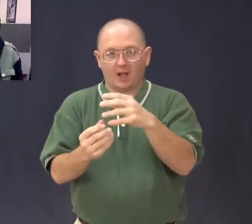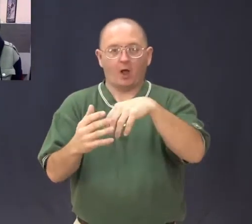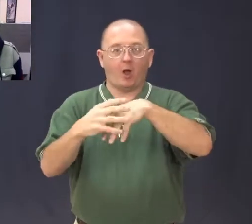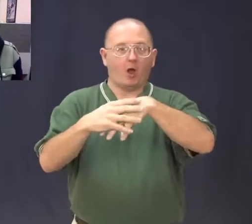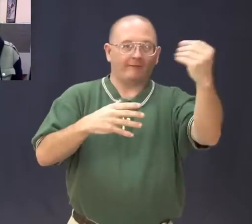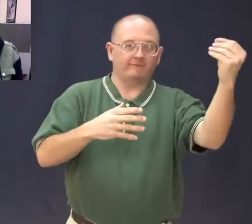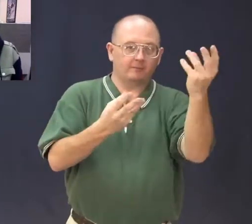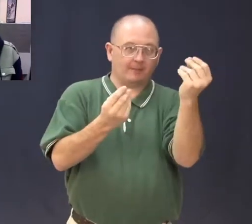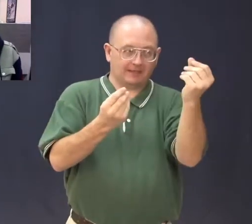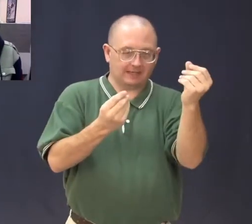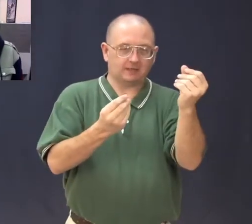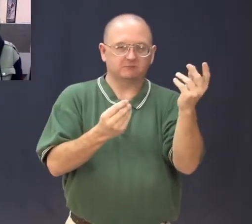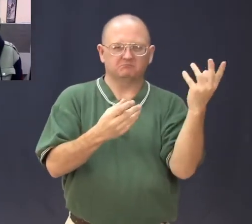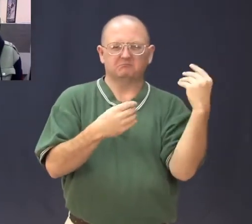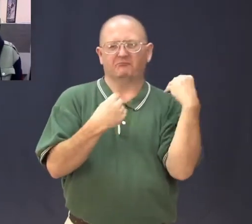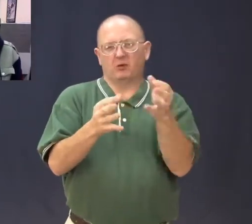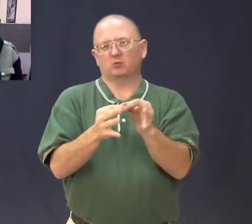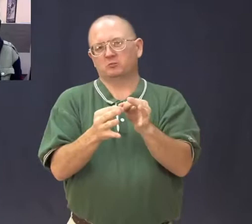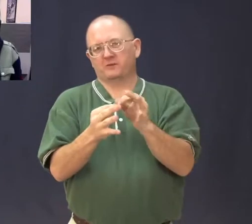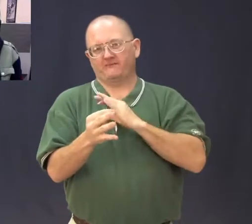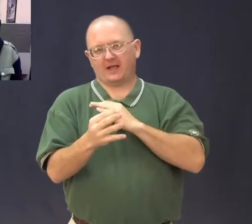They had AA meetings both on and off campus,